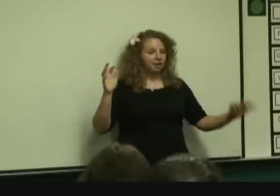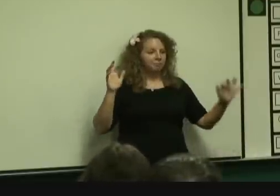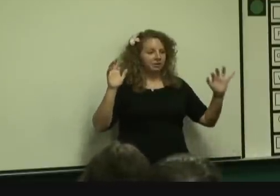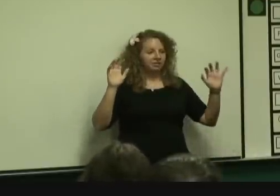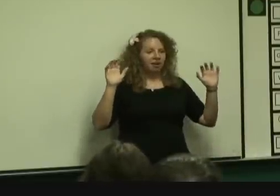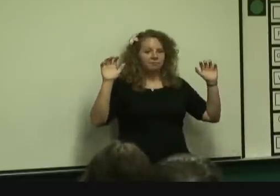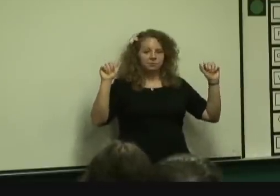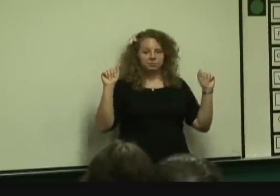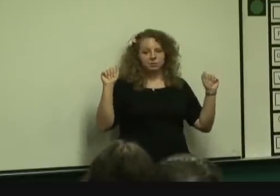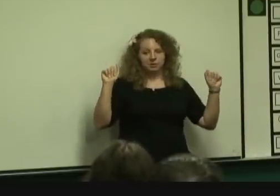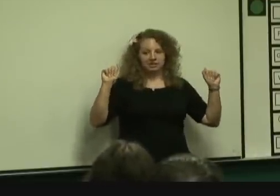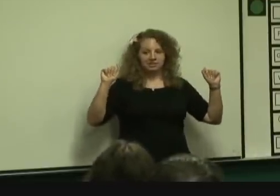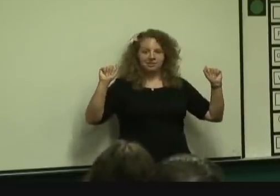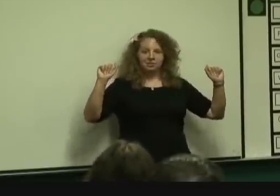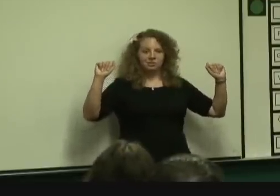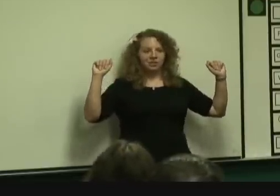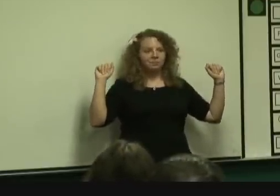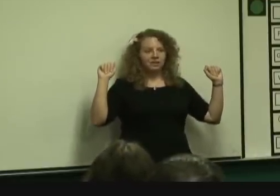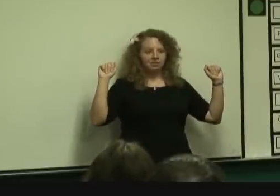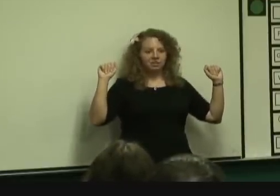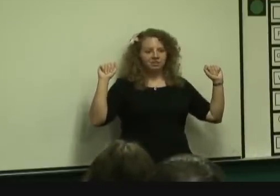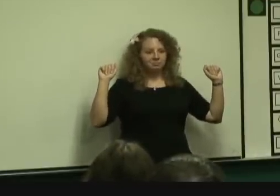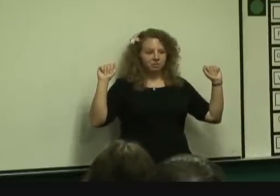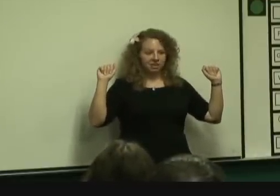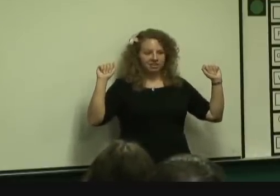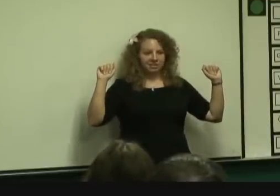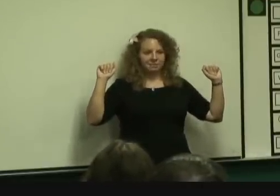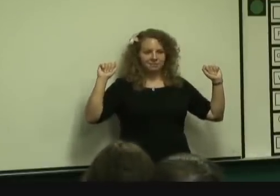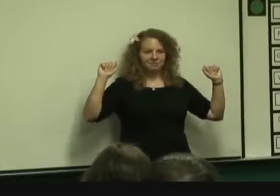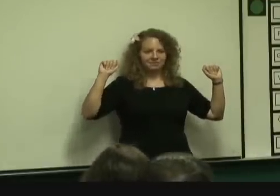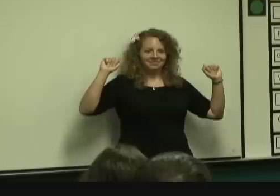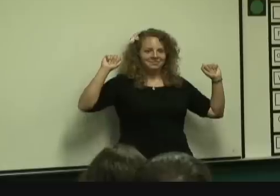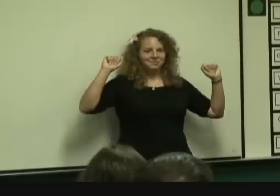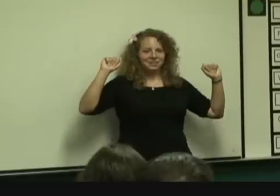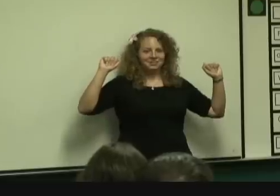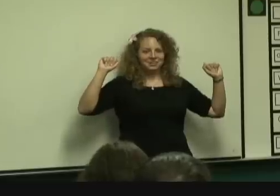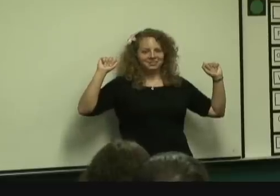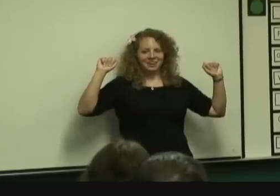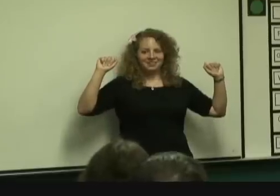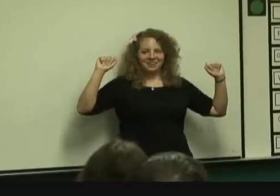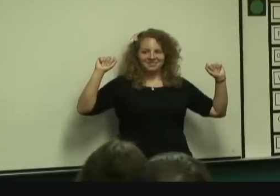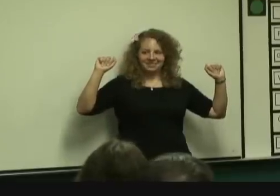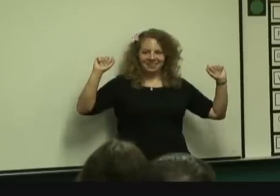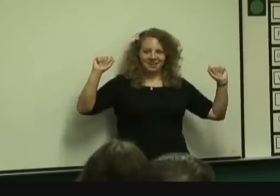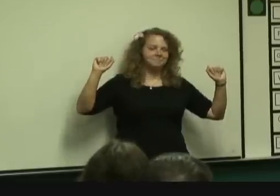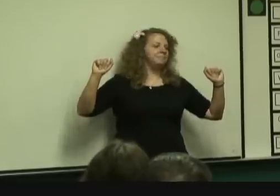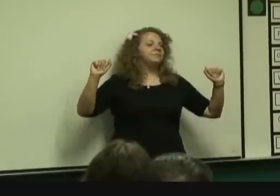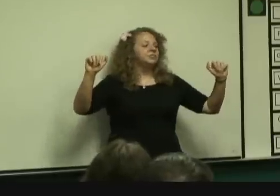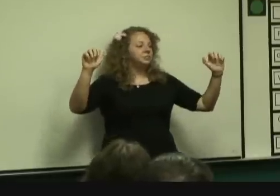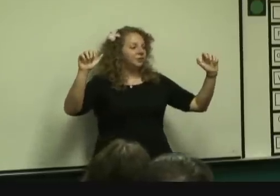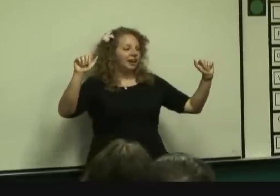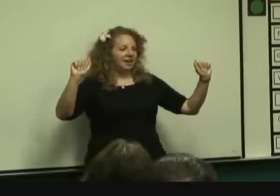helped me a lot was with two hands. So if everybody can go like this and put your hands up, we'll get you started right away. Okay? So A,